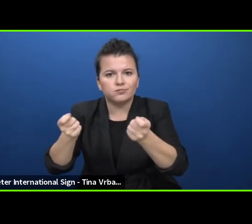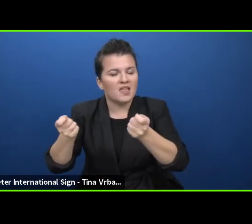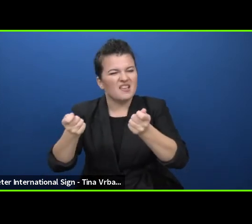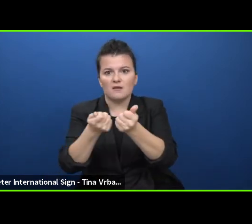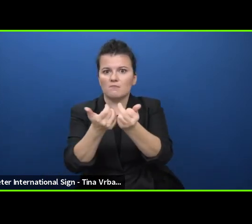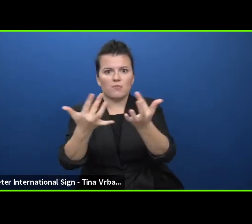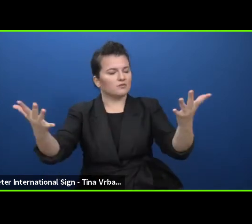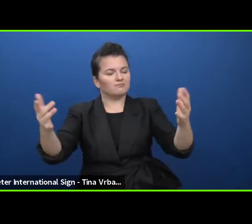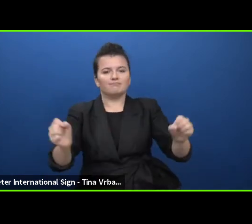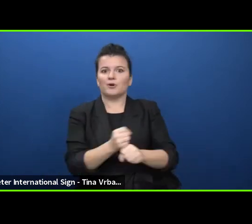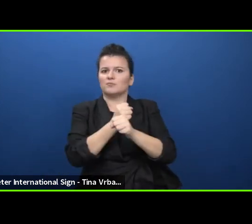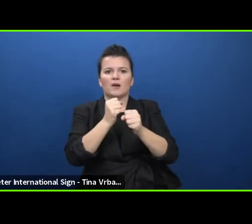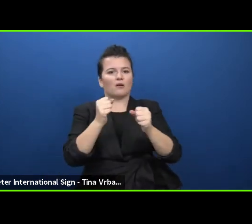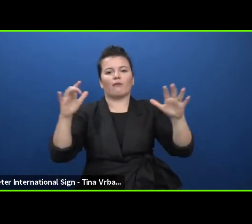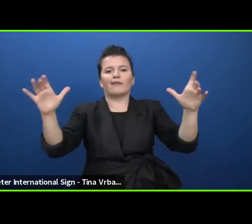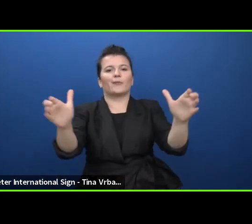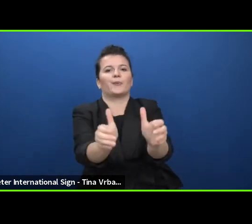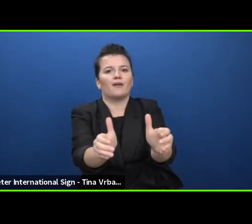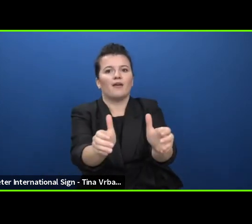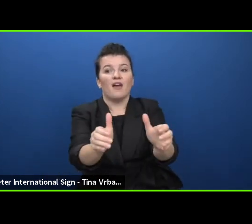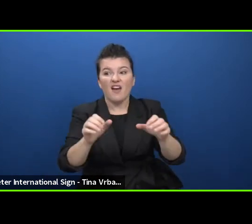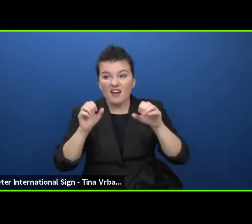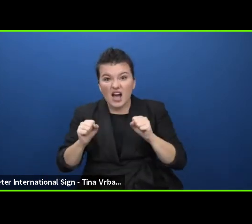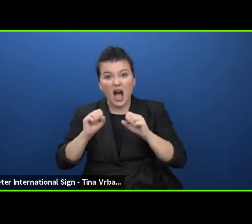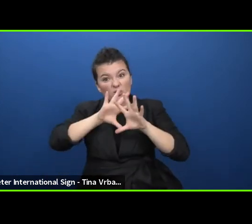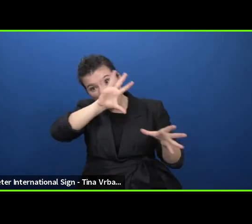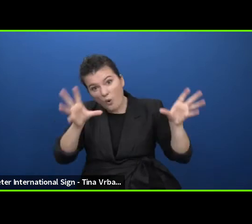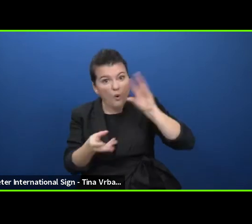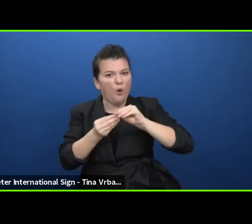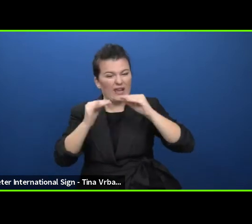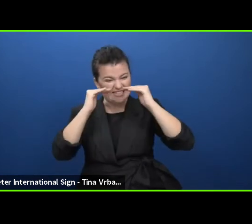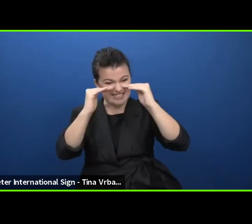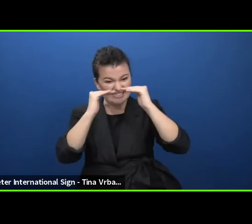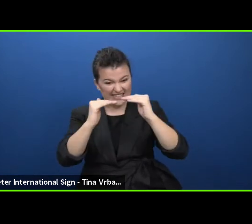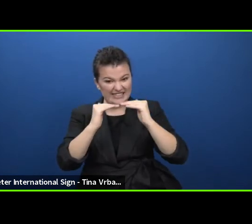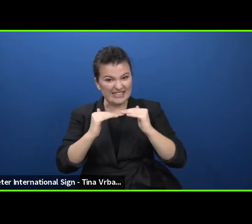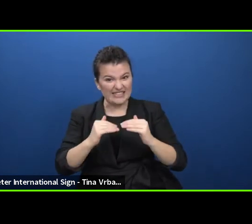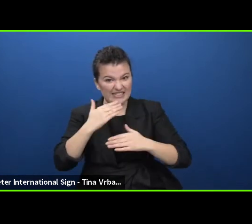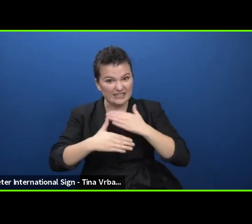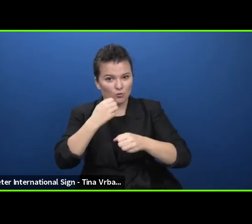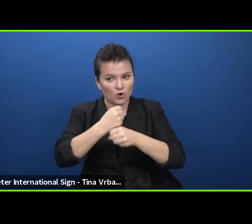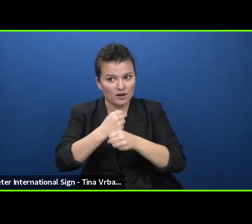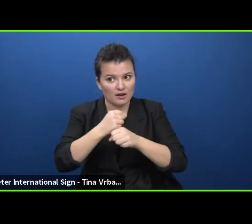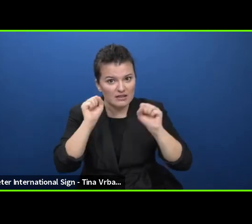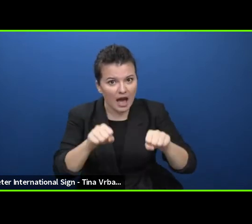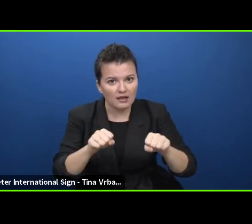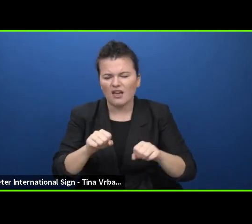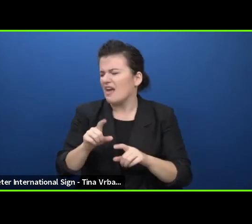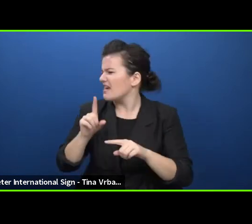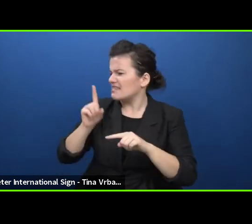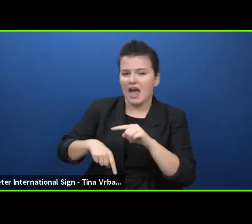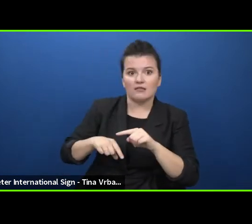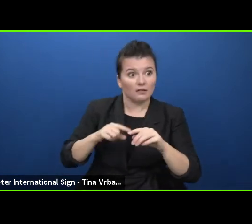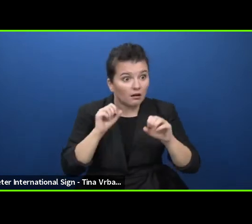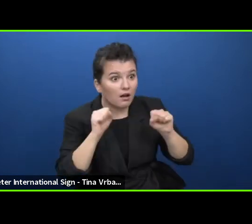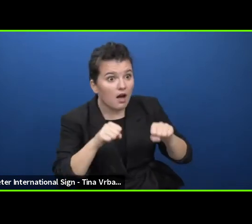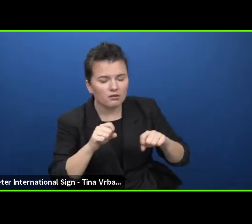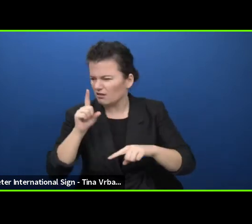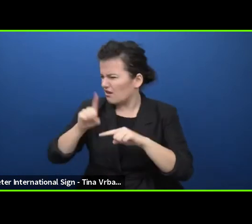it all work? It can all work. Can it all work? It can all work until the weekend comes.